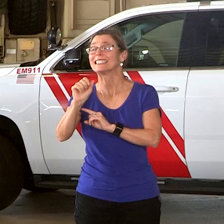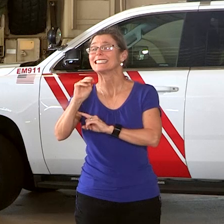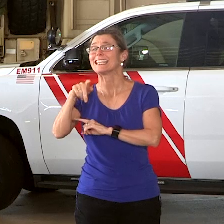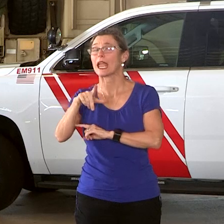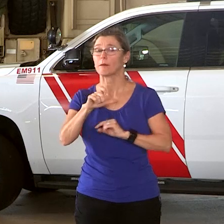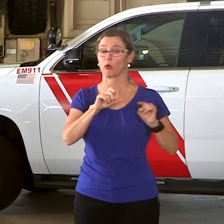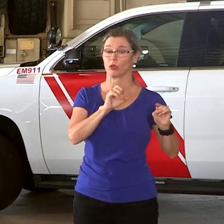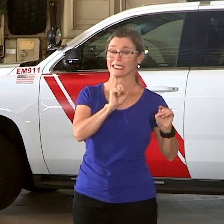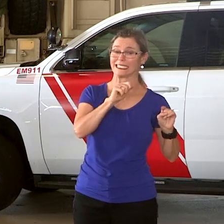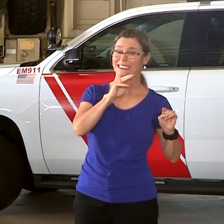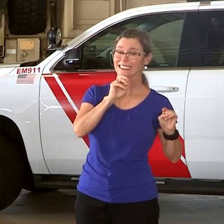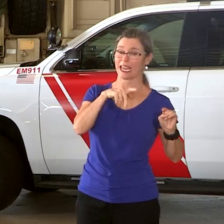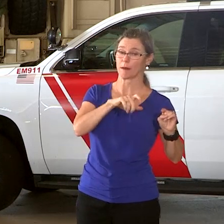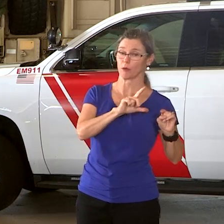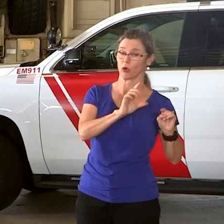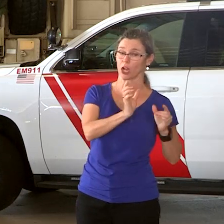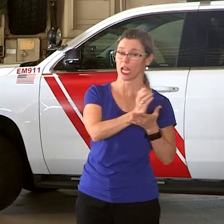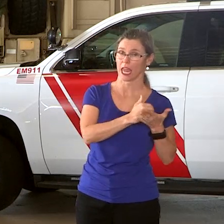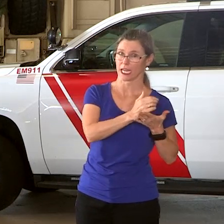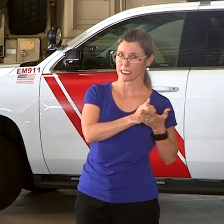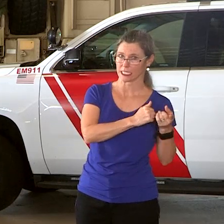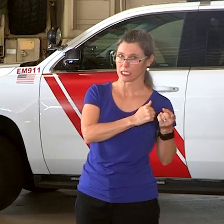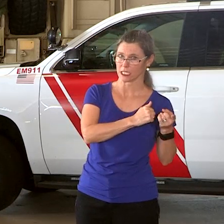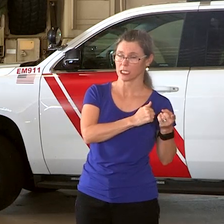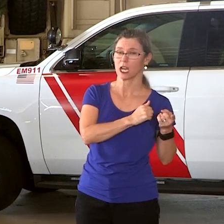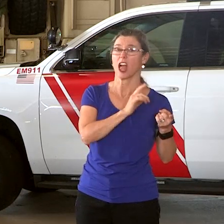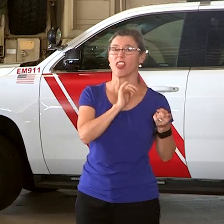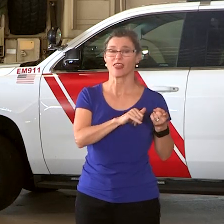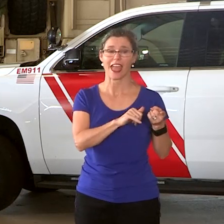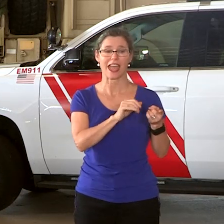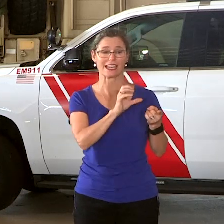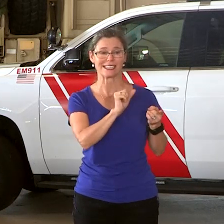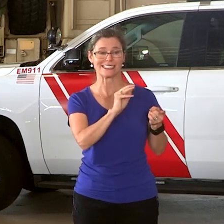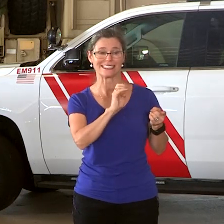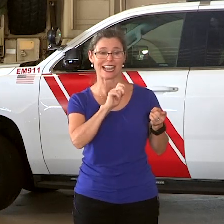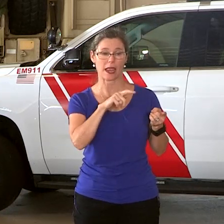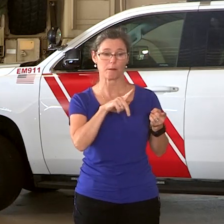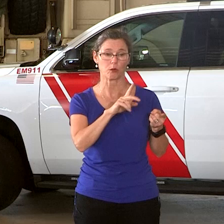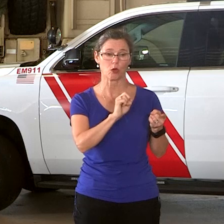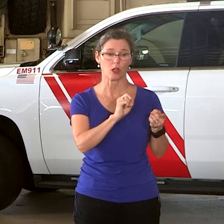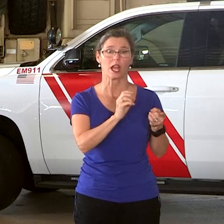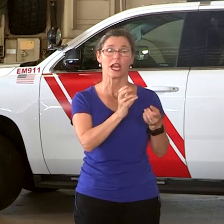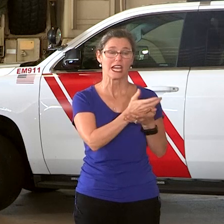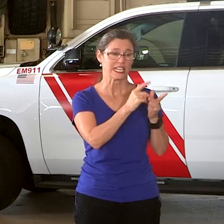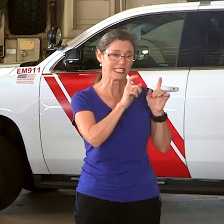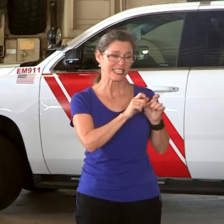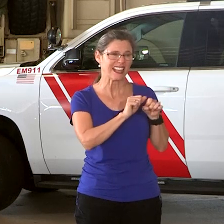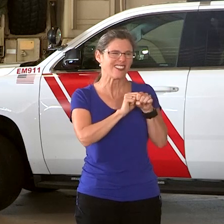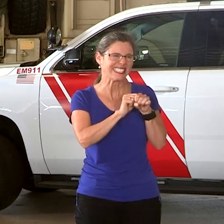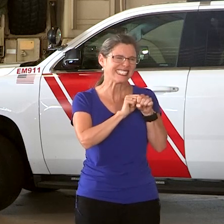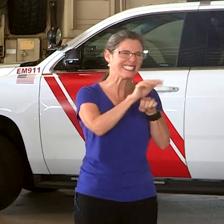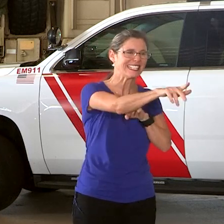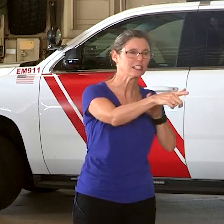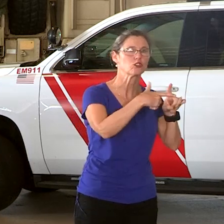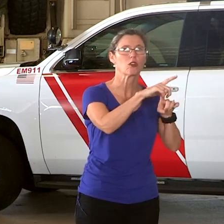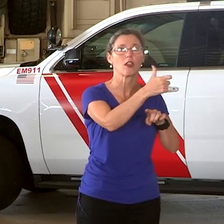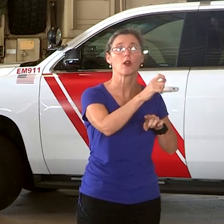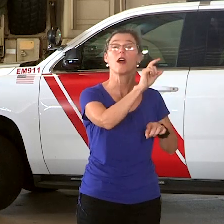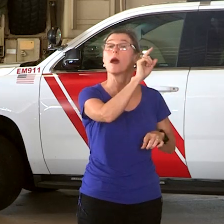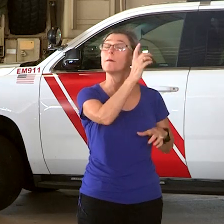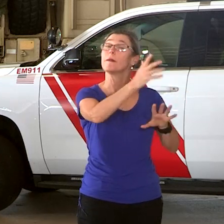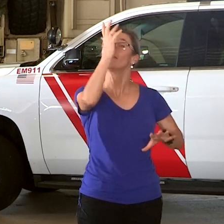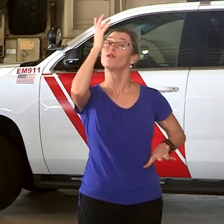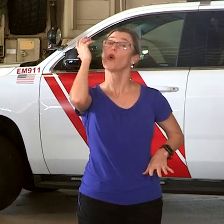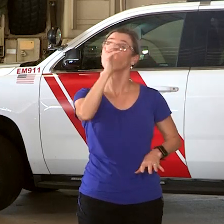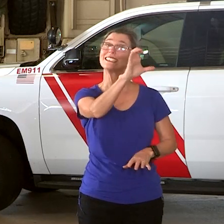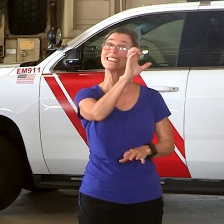tested. That testing currently is being sent to outside laboratories. Initially, it started with the CDC, and they were the only